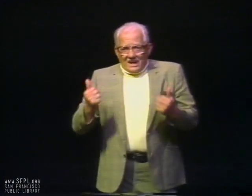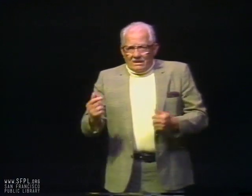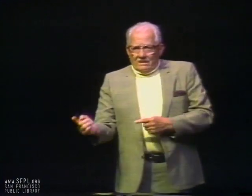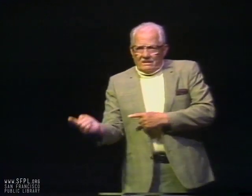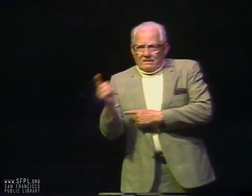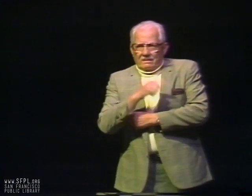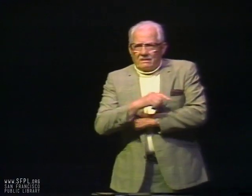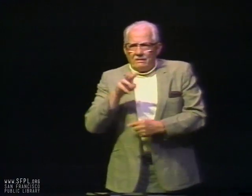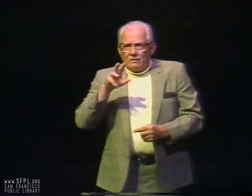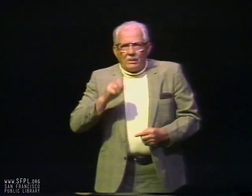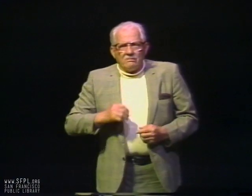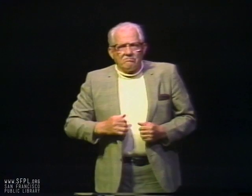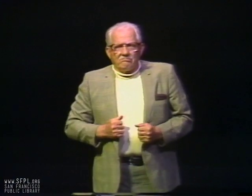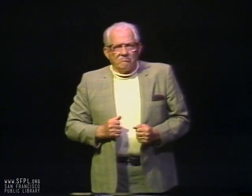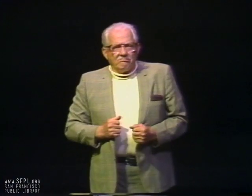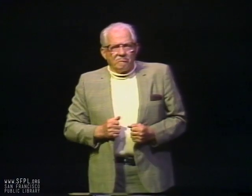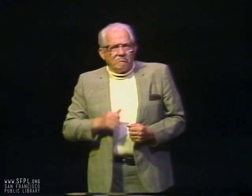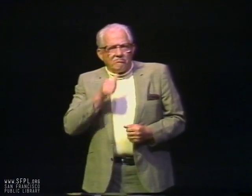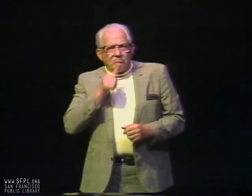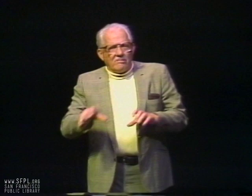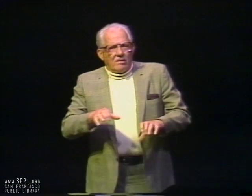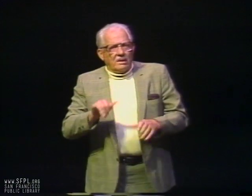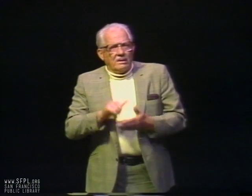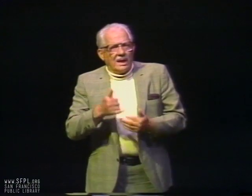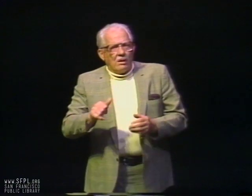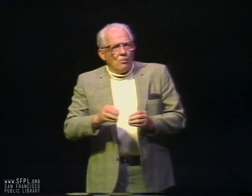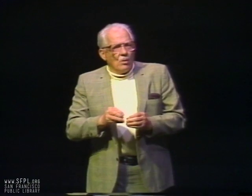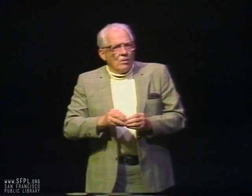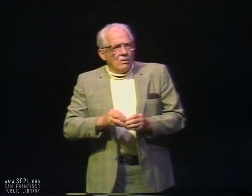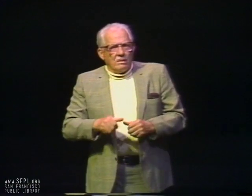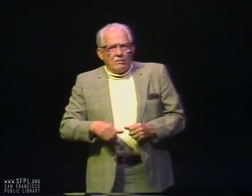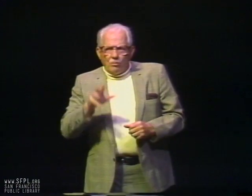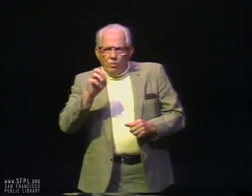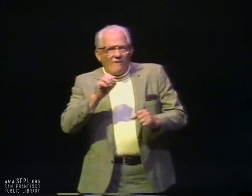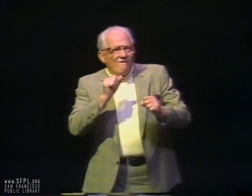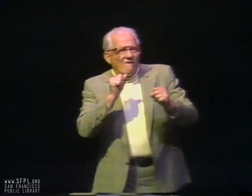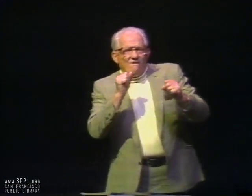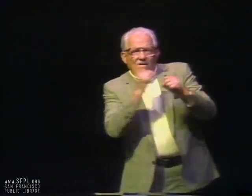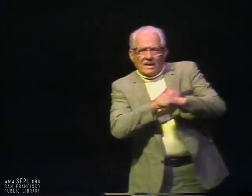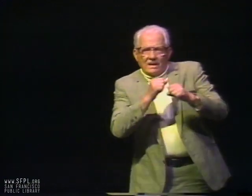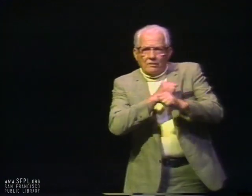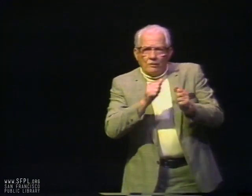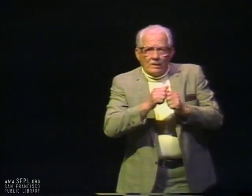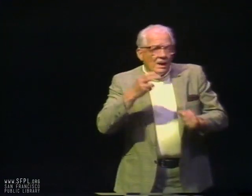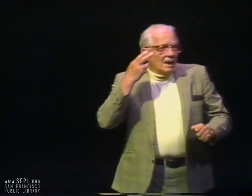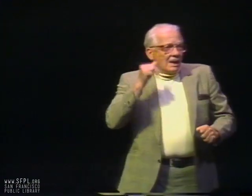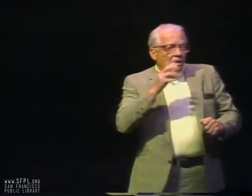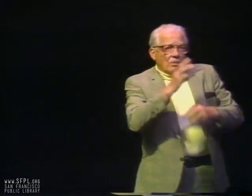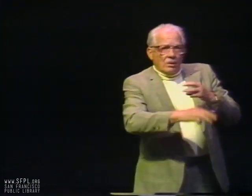But nowadays, we don't limit ourselves. We'll fight with